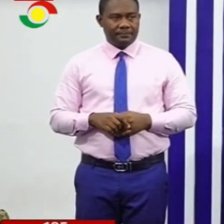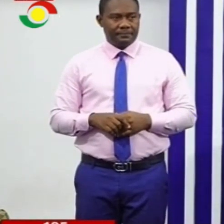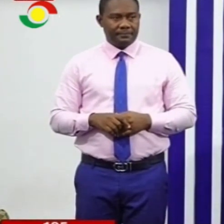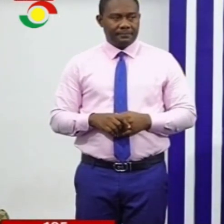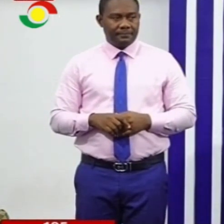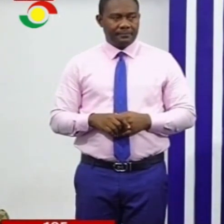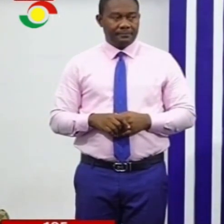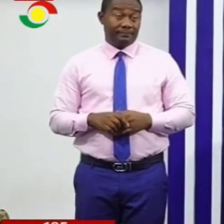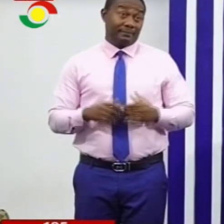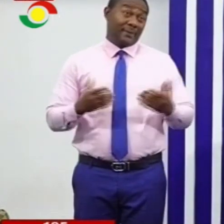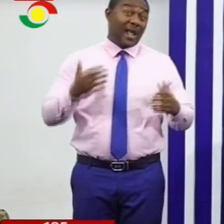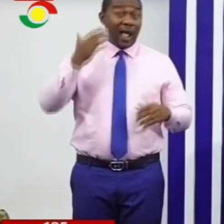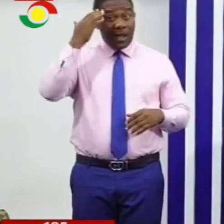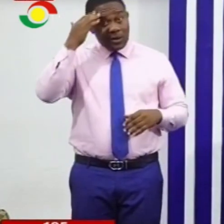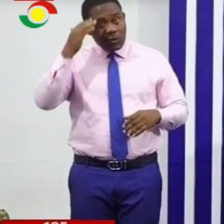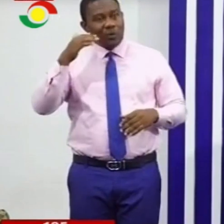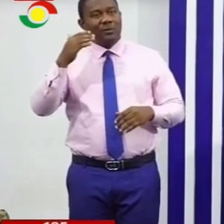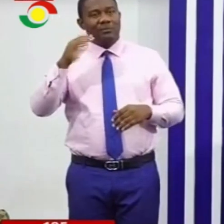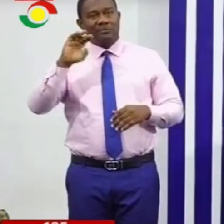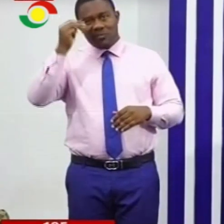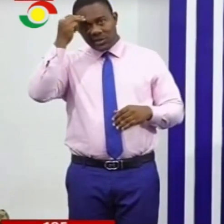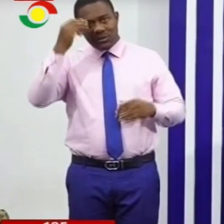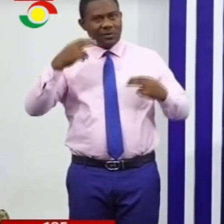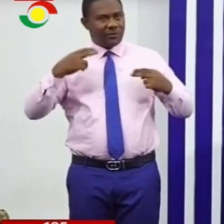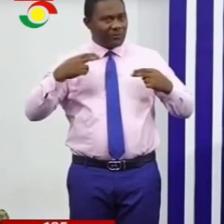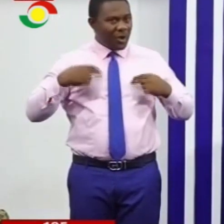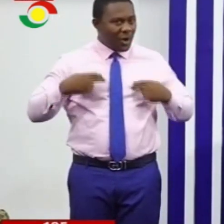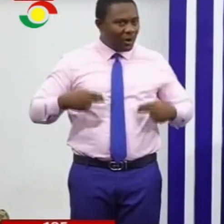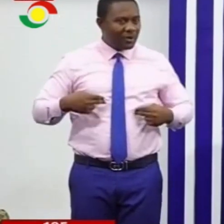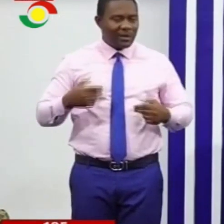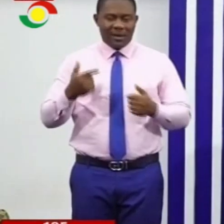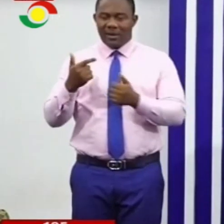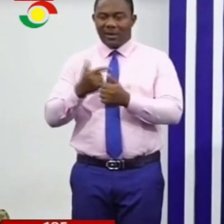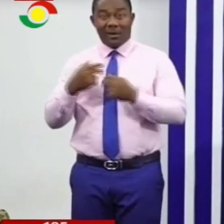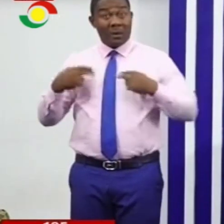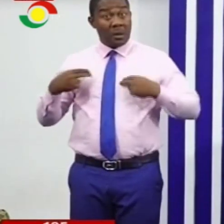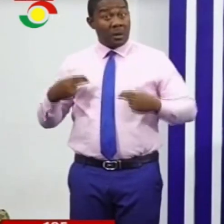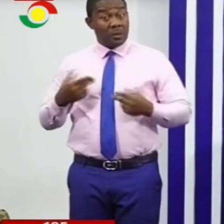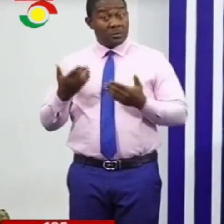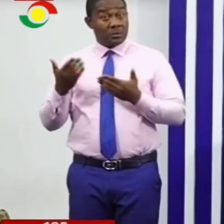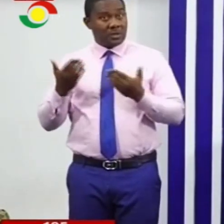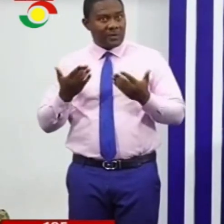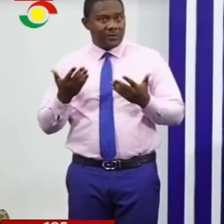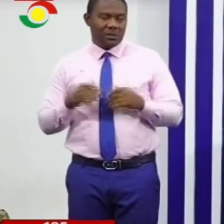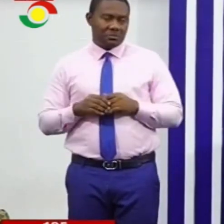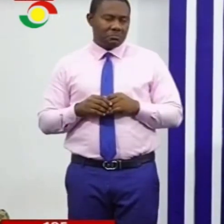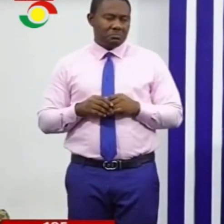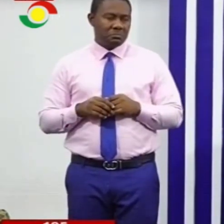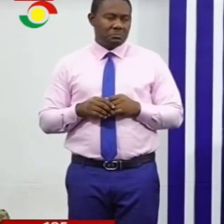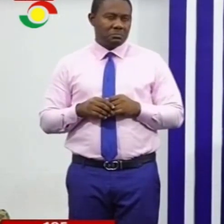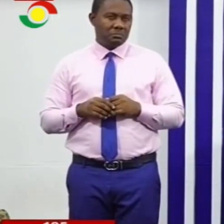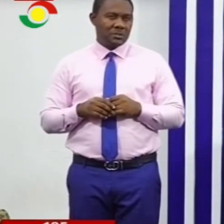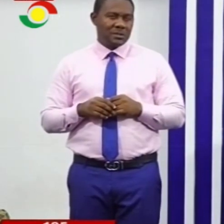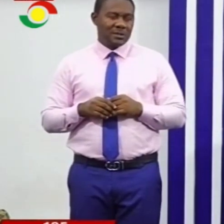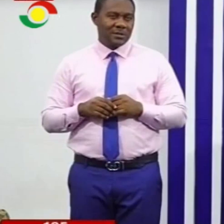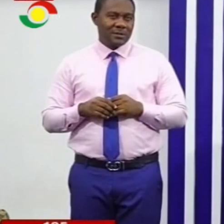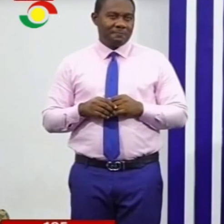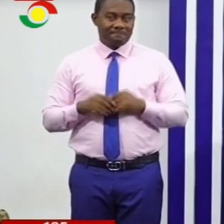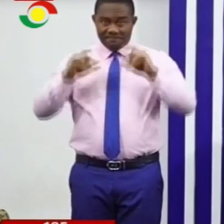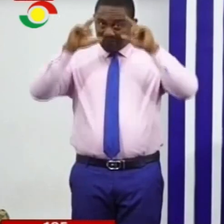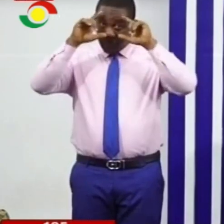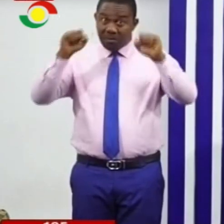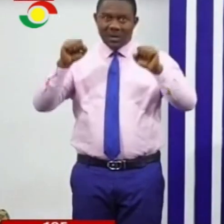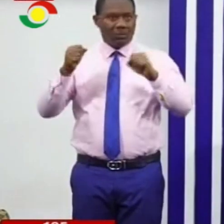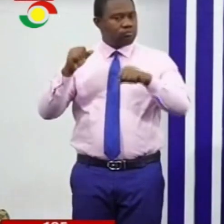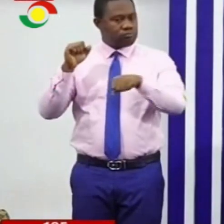I know the Ministry of Health and the Ghana Health Service are continuing the process. The President is, as much as he said, very